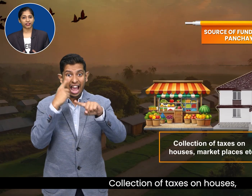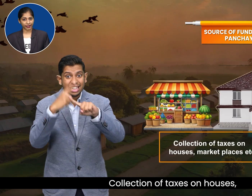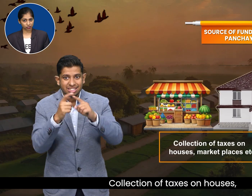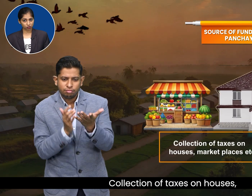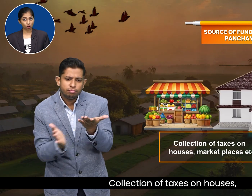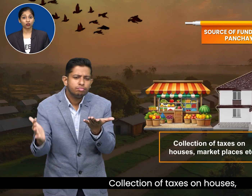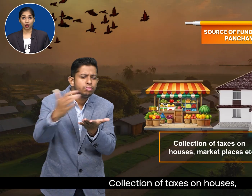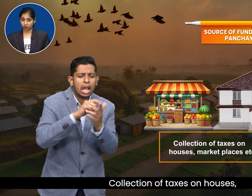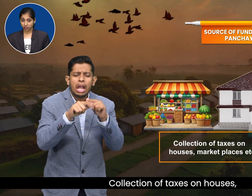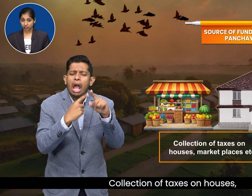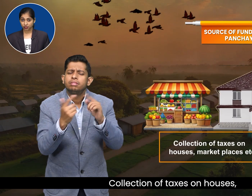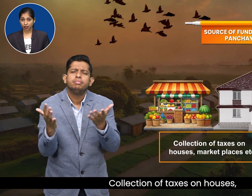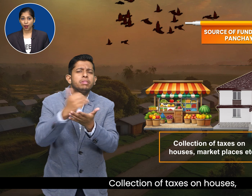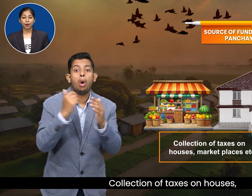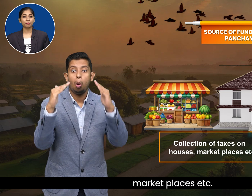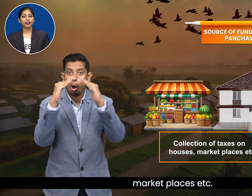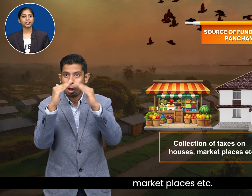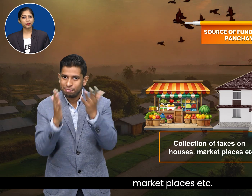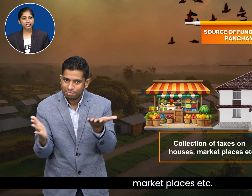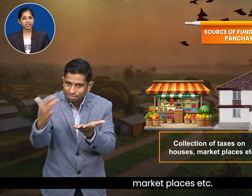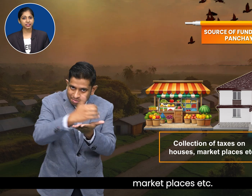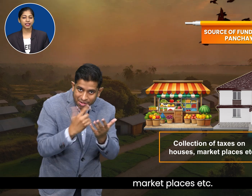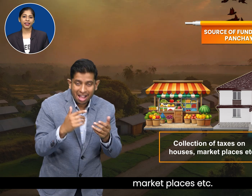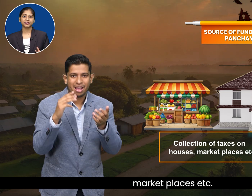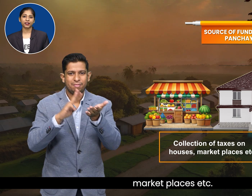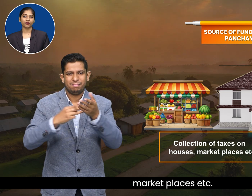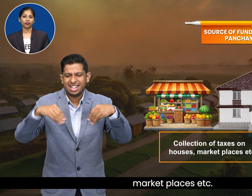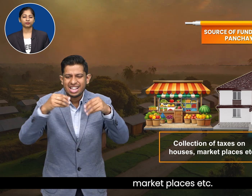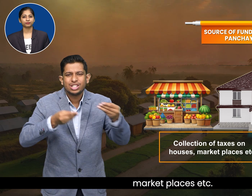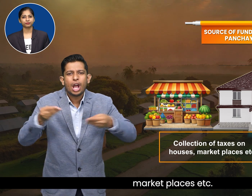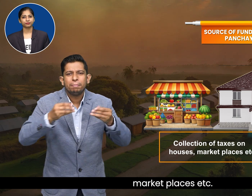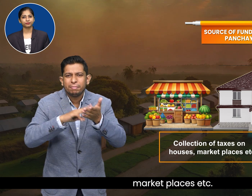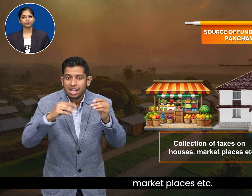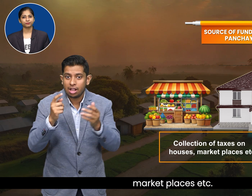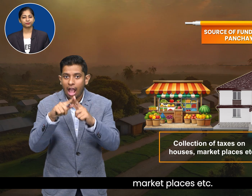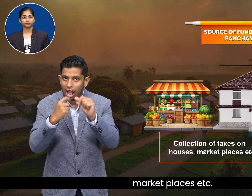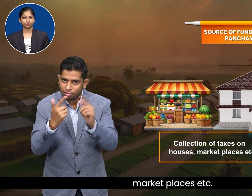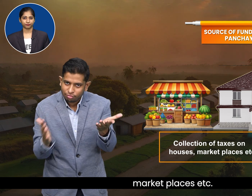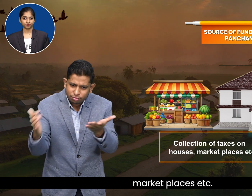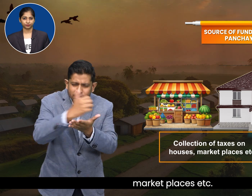Collection of taxes on houses, marketplaces, etc.